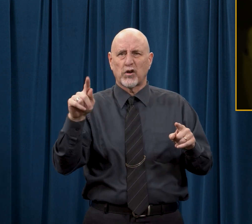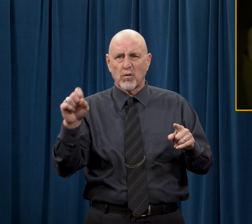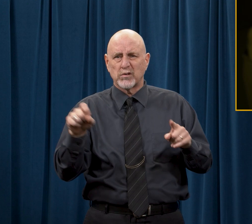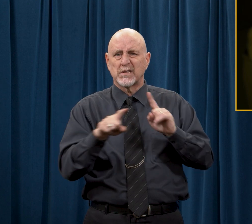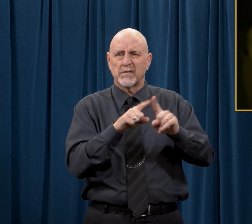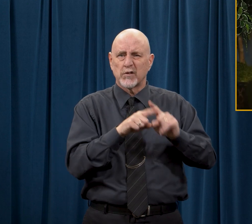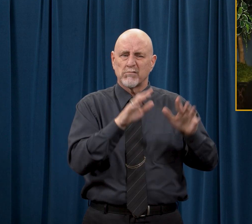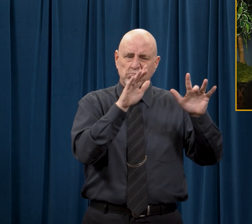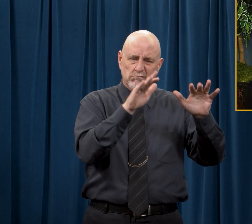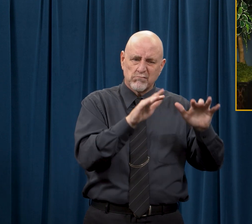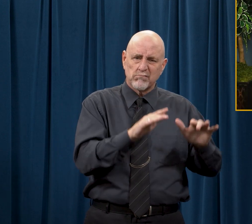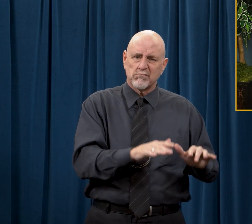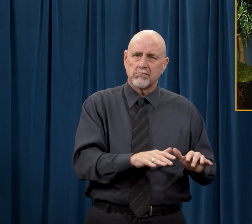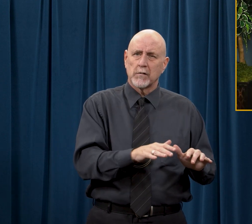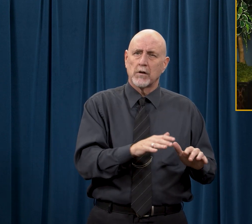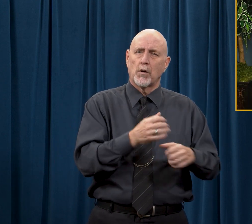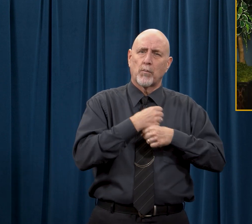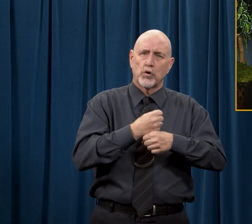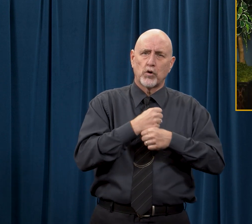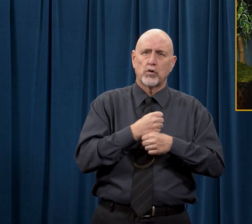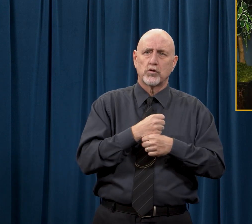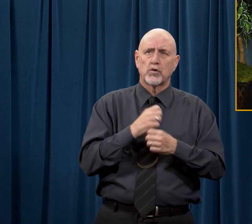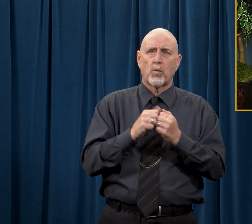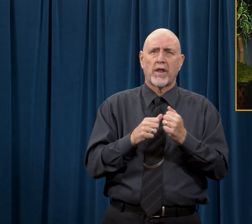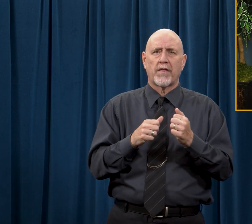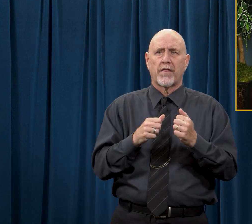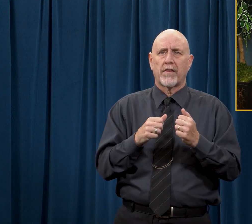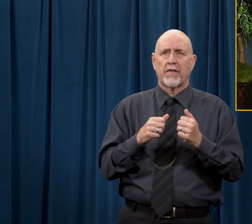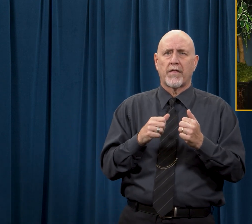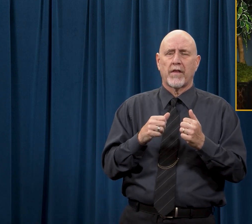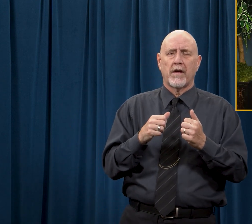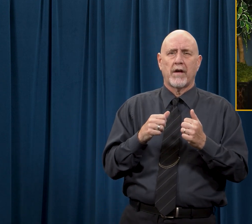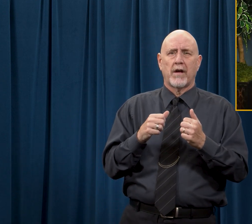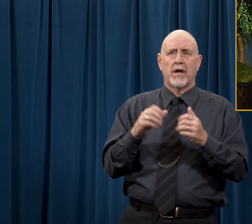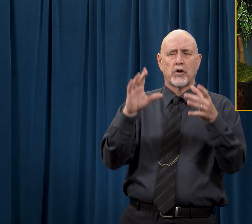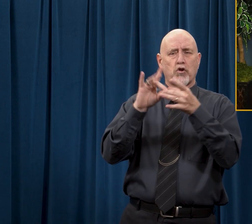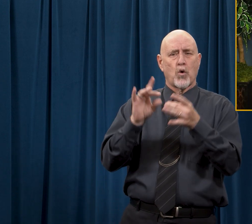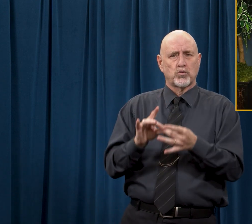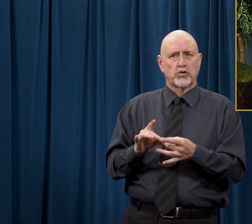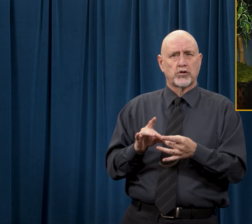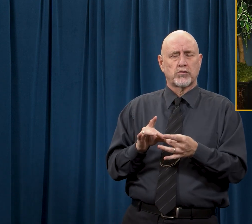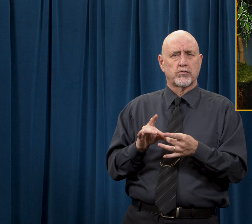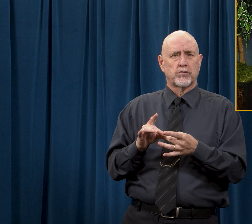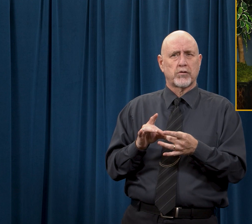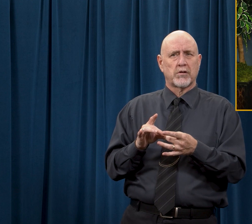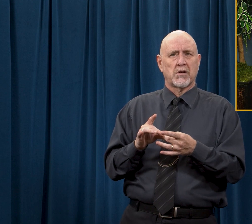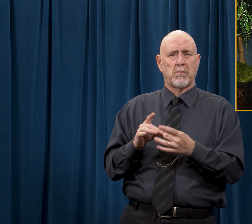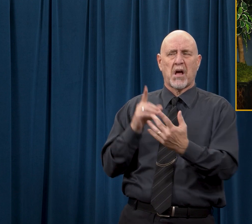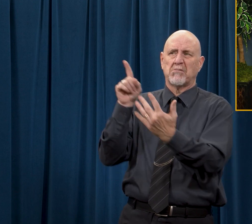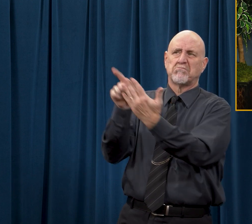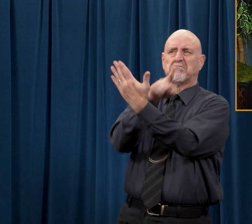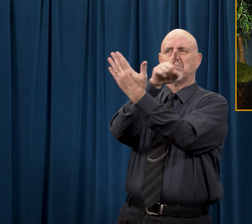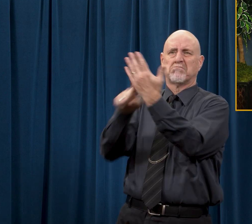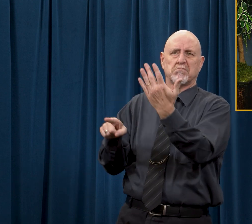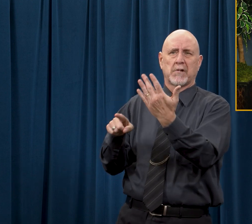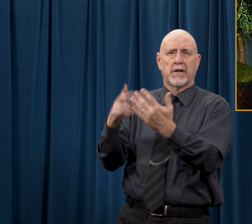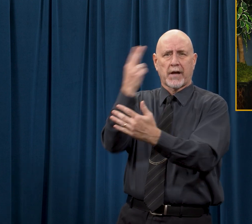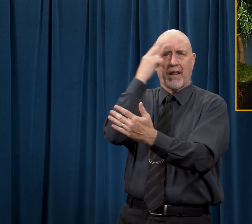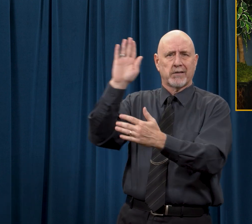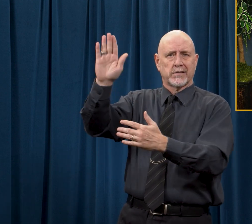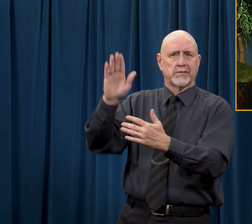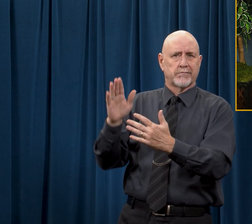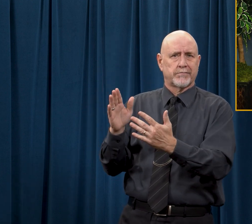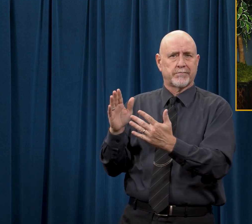different footnotes, and many of these Bibles were produced with inflammatory notes about the doctrines